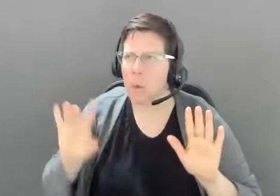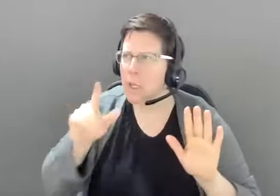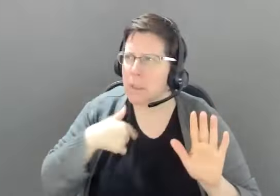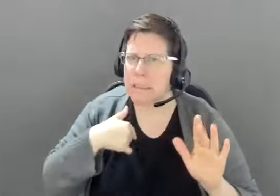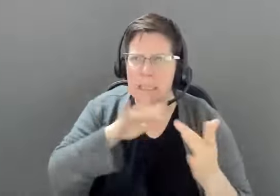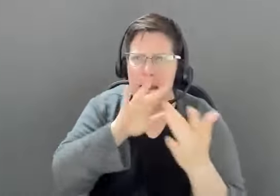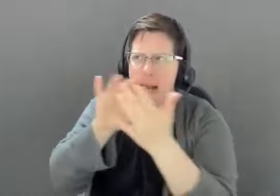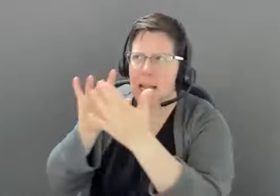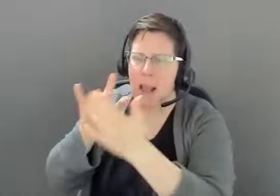out to.